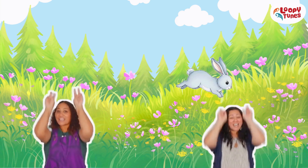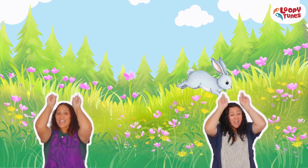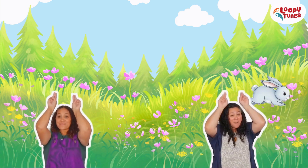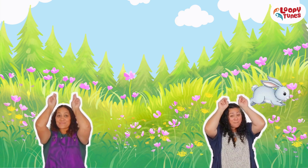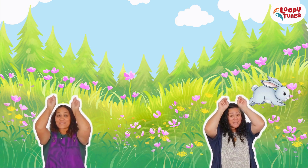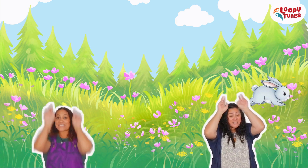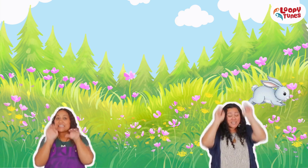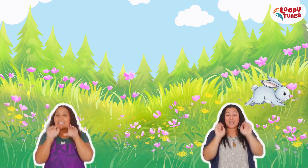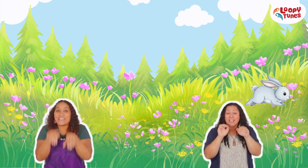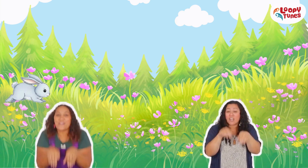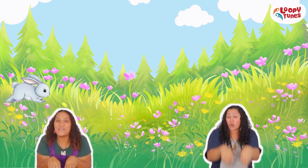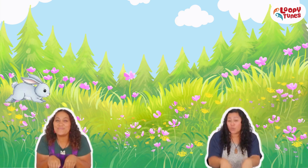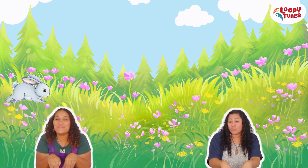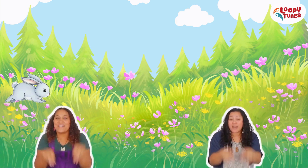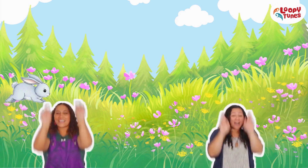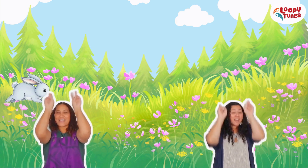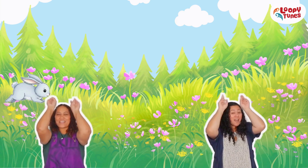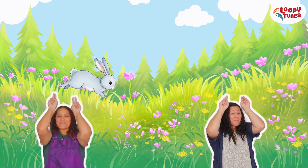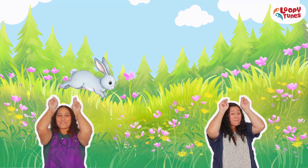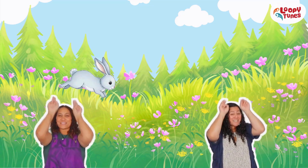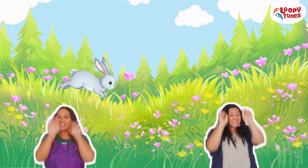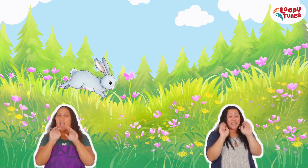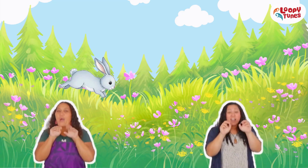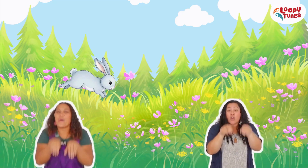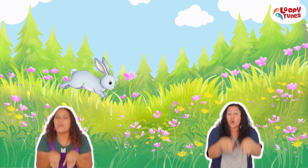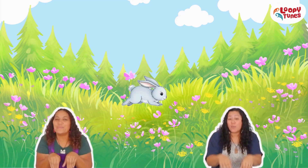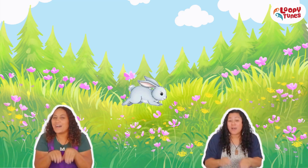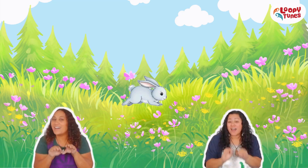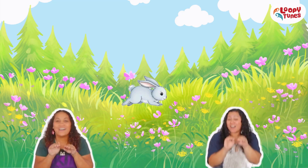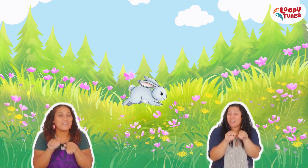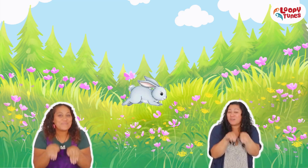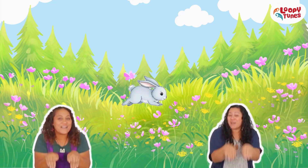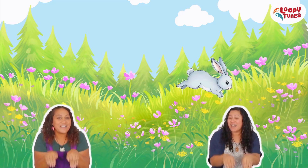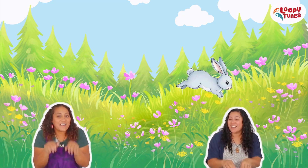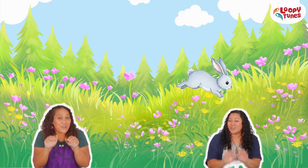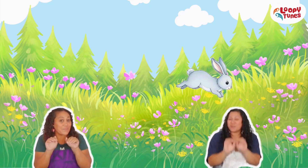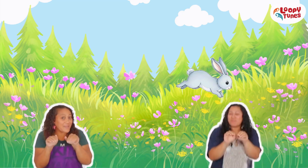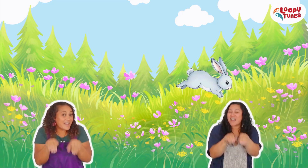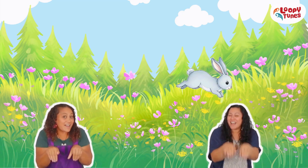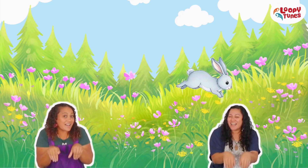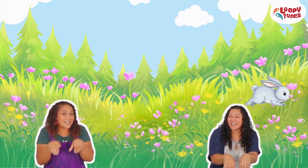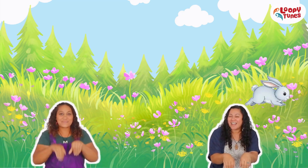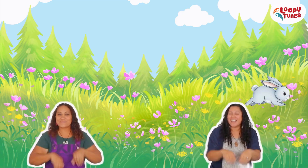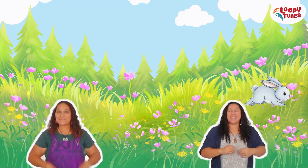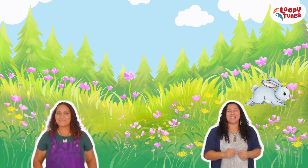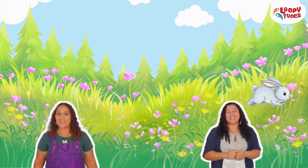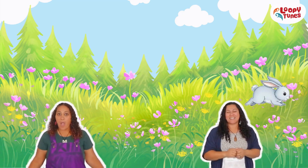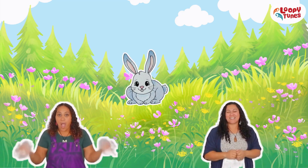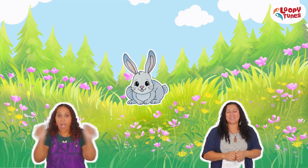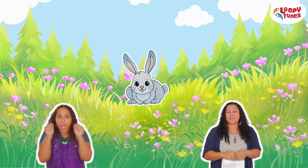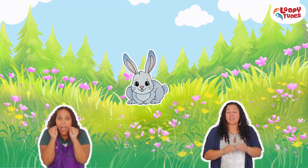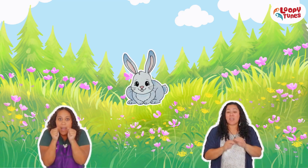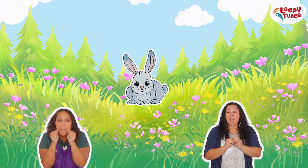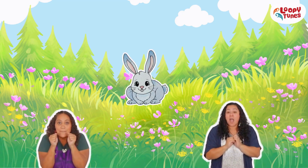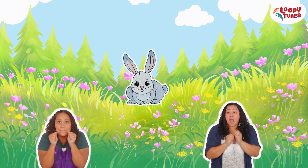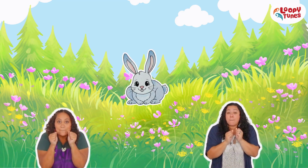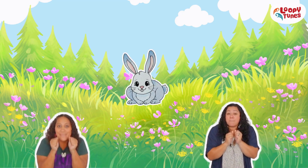Oma Rāpeti, Oma Rāpeti, Oma, Oma, Oma.